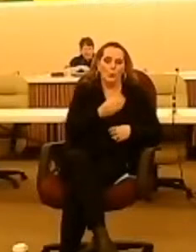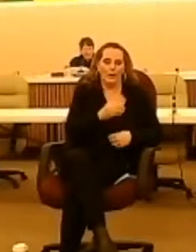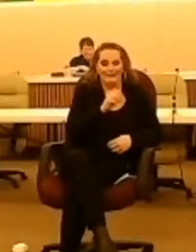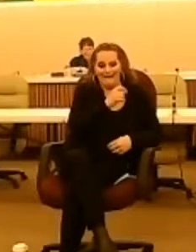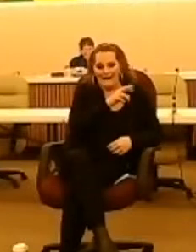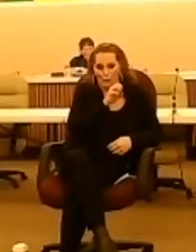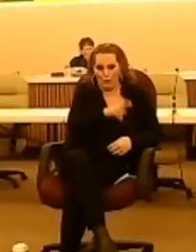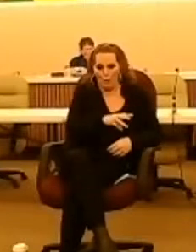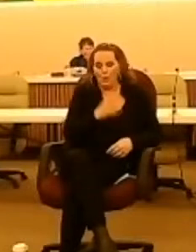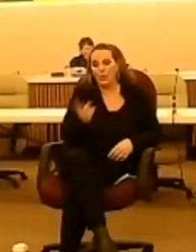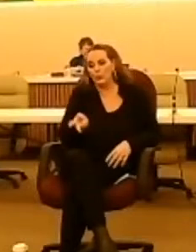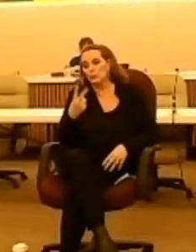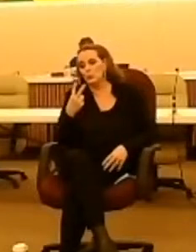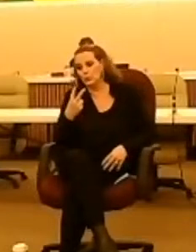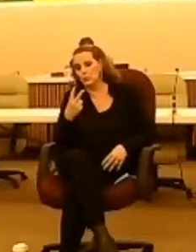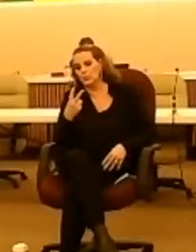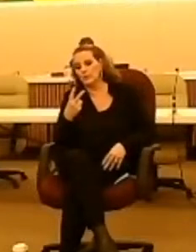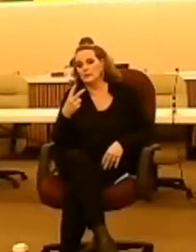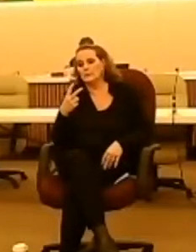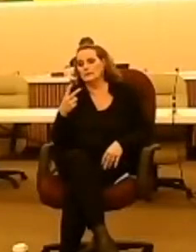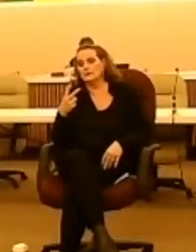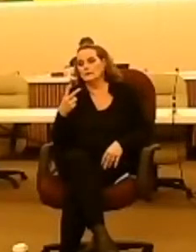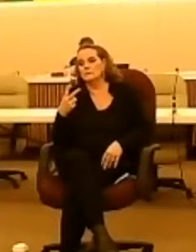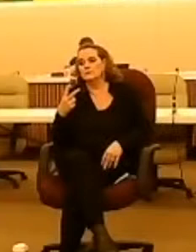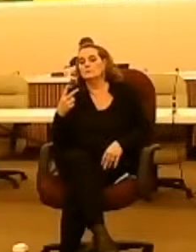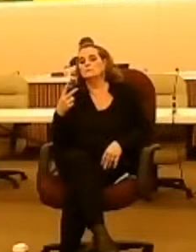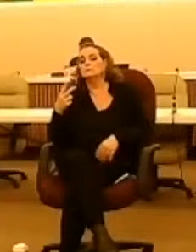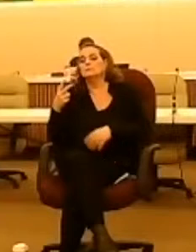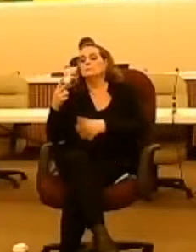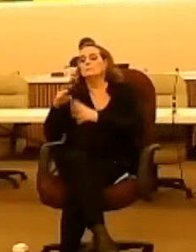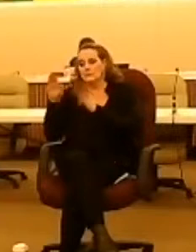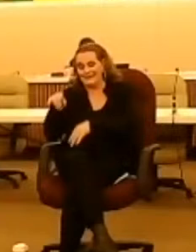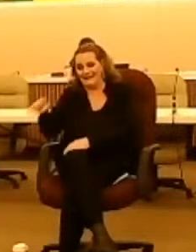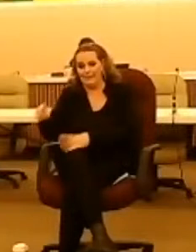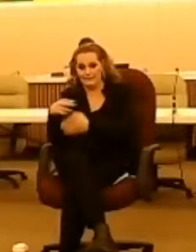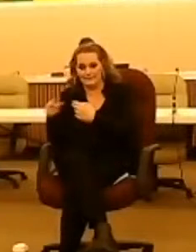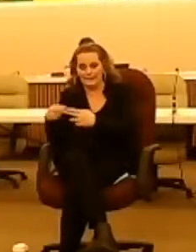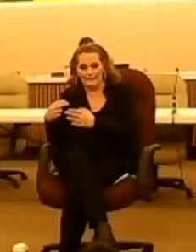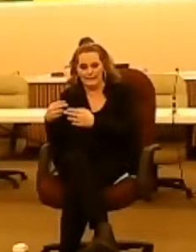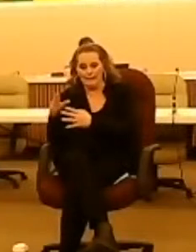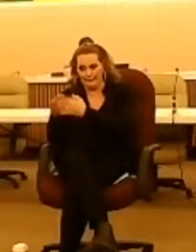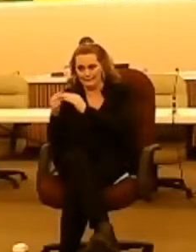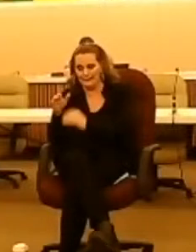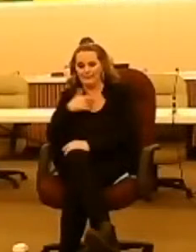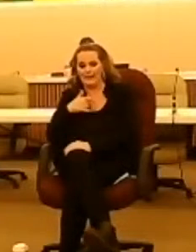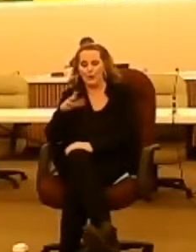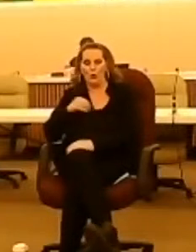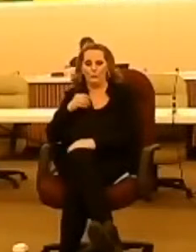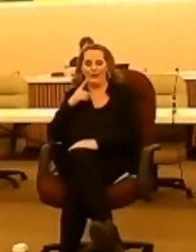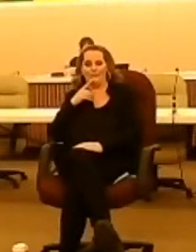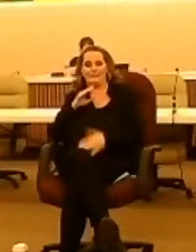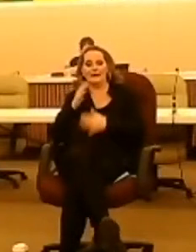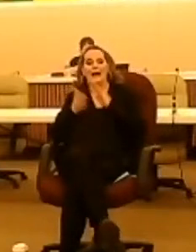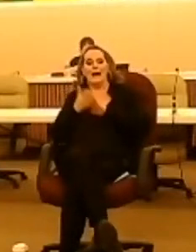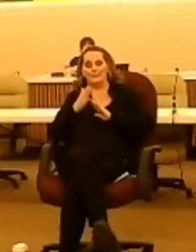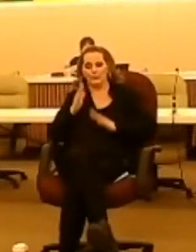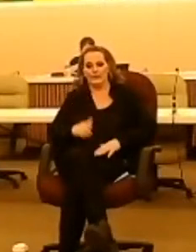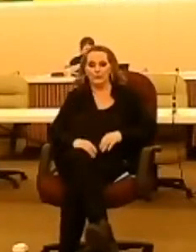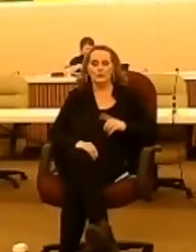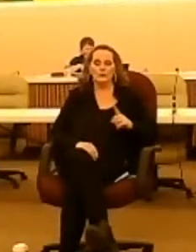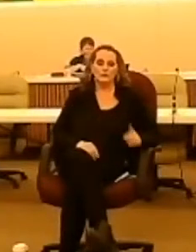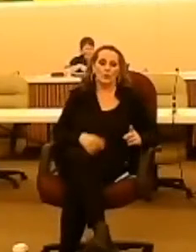The 2 in the city, those are owned by the operator. So the person who's going to be operating this, essentially